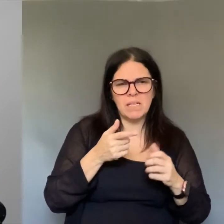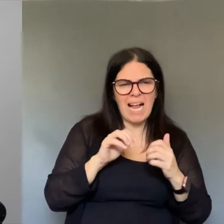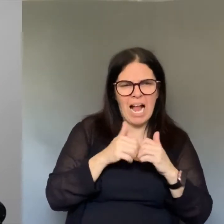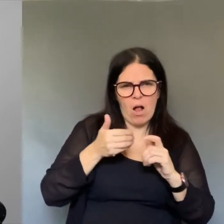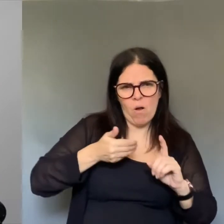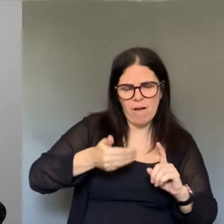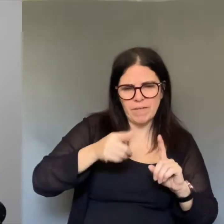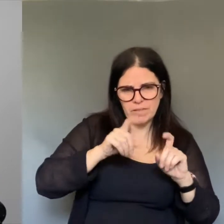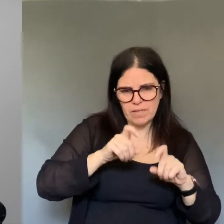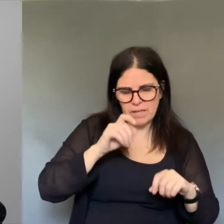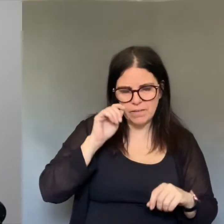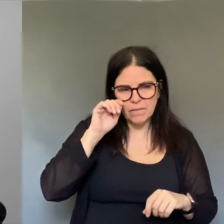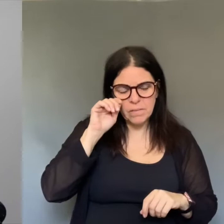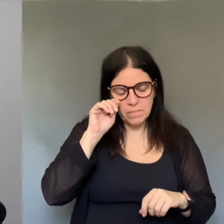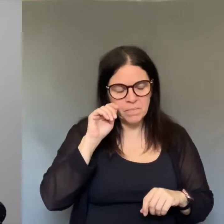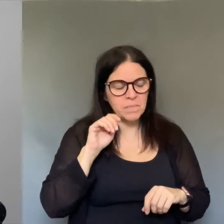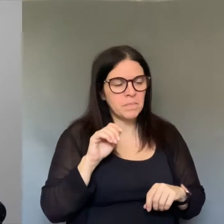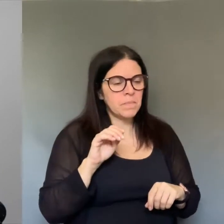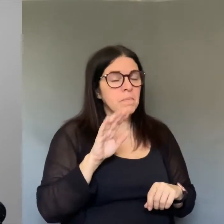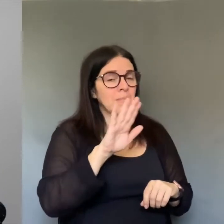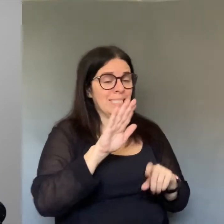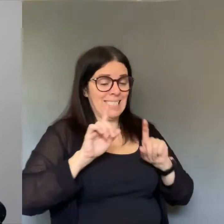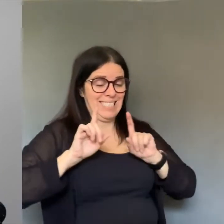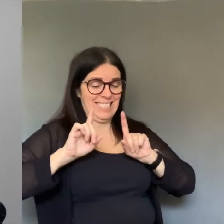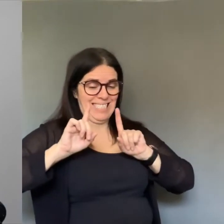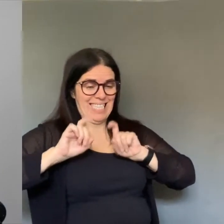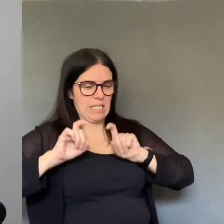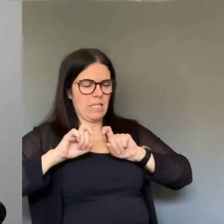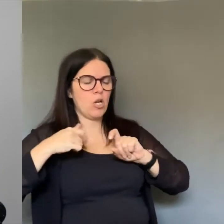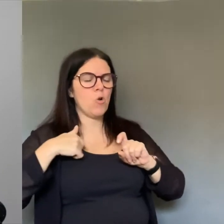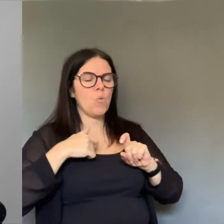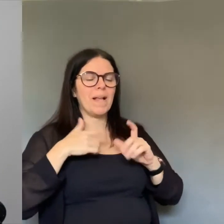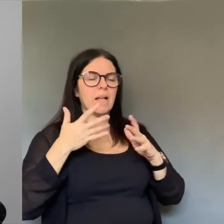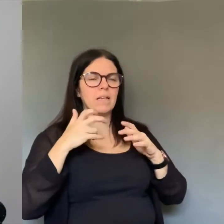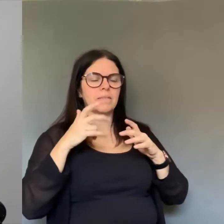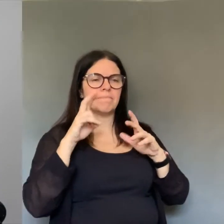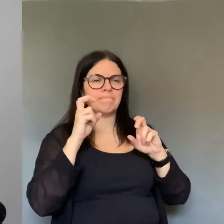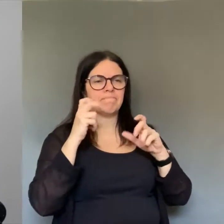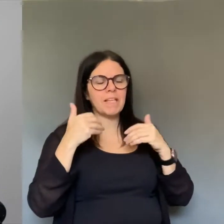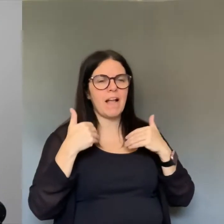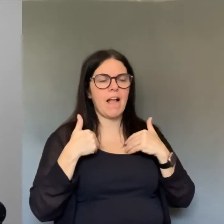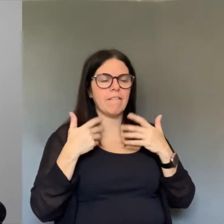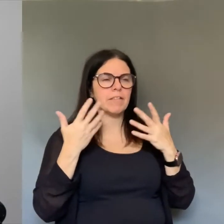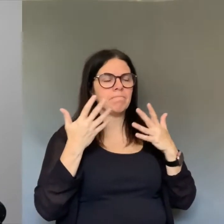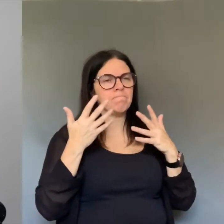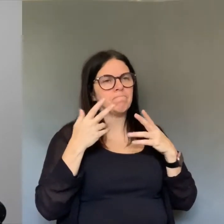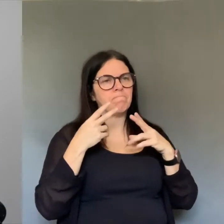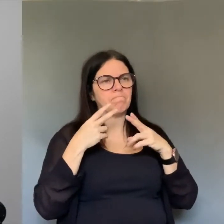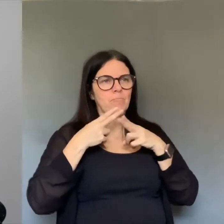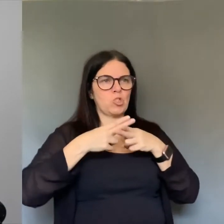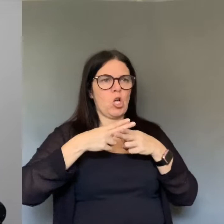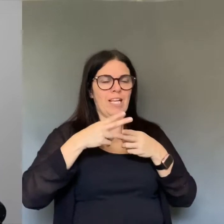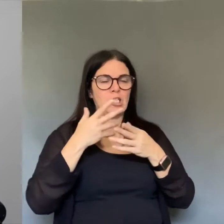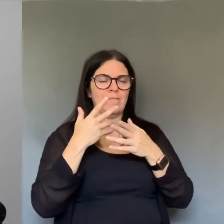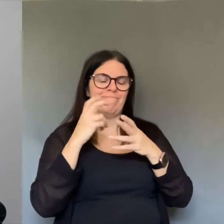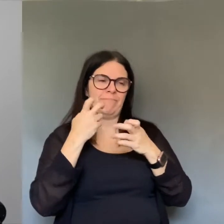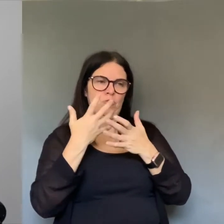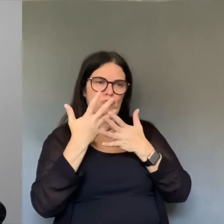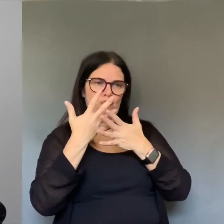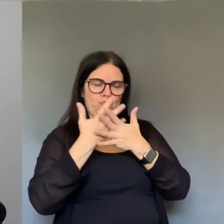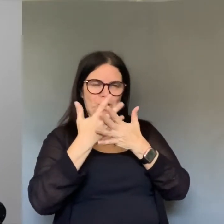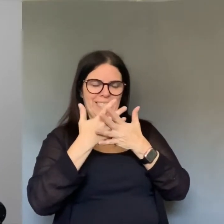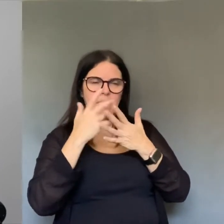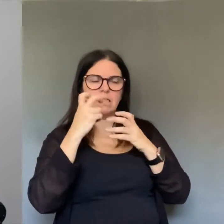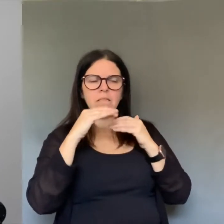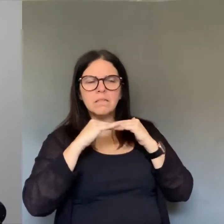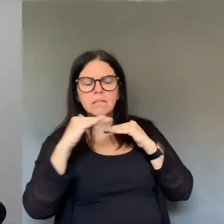the staff and residents get tested? So when we are talking about these testing, so a technique what we call in public health is we